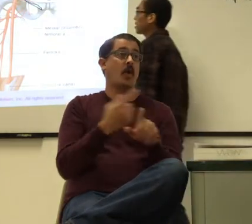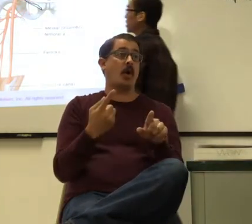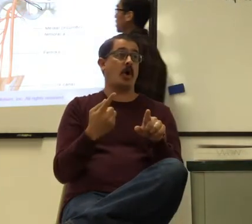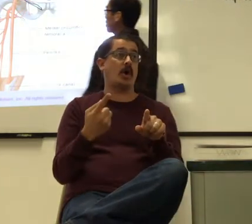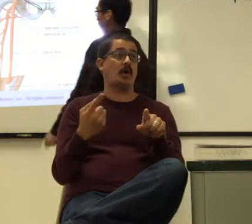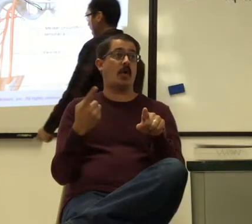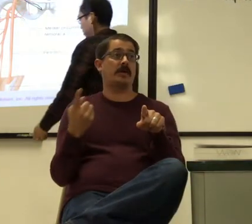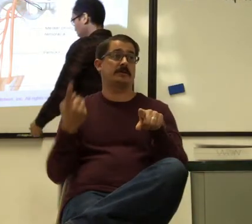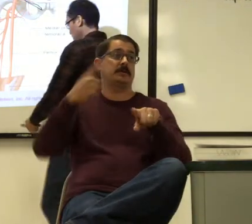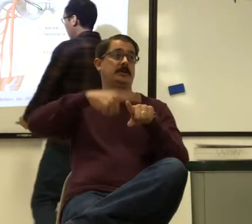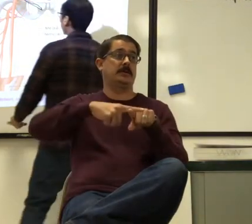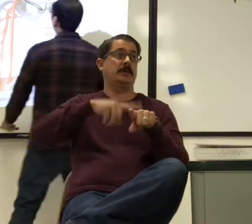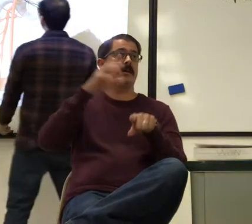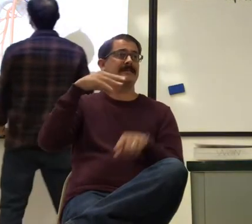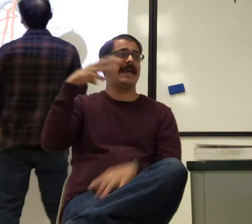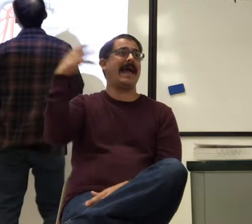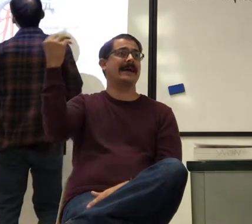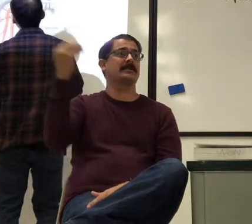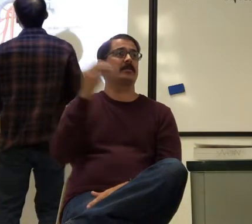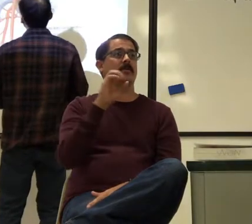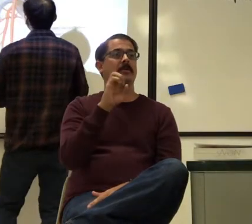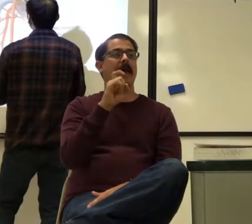it, it's the external iliac.